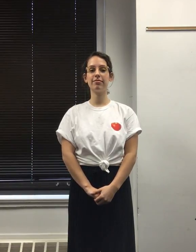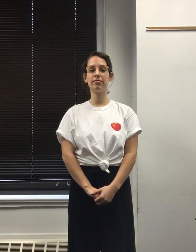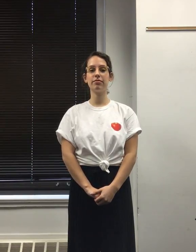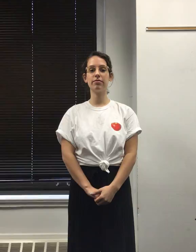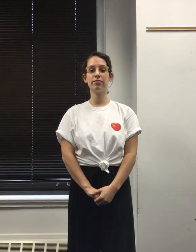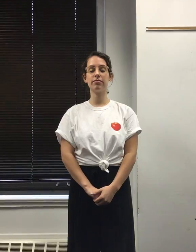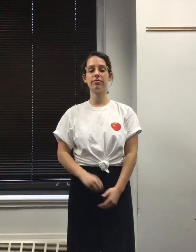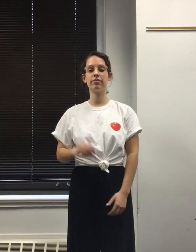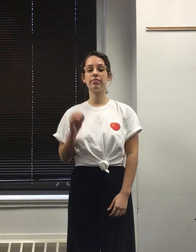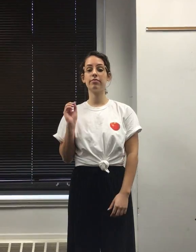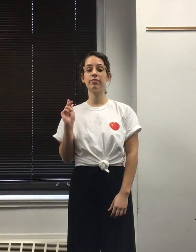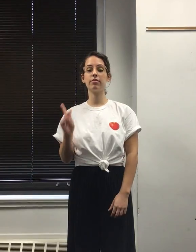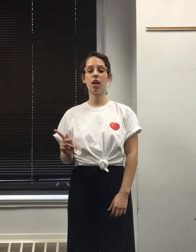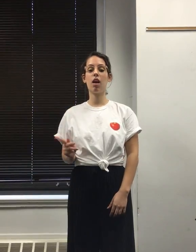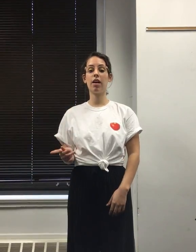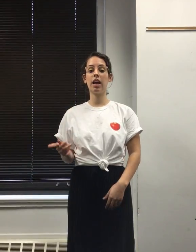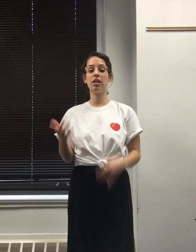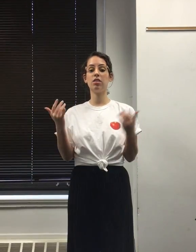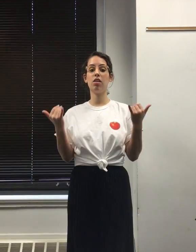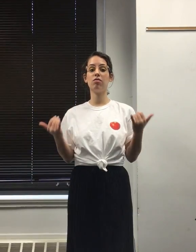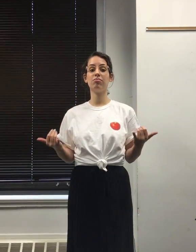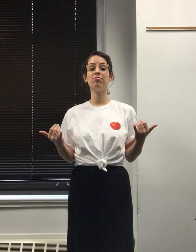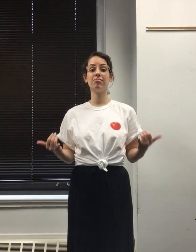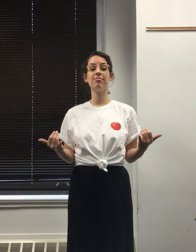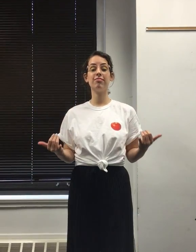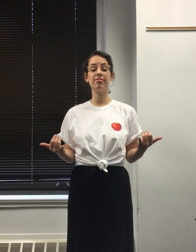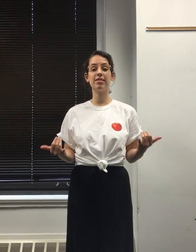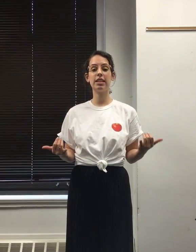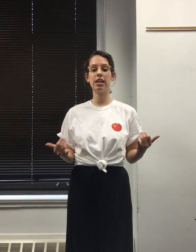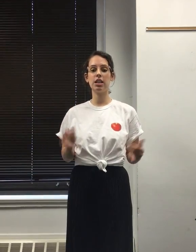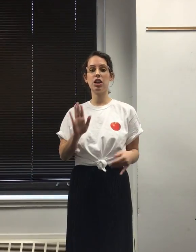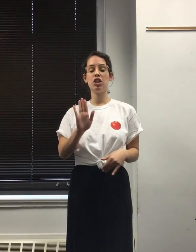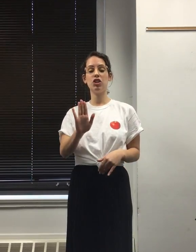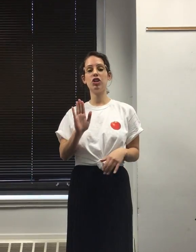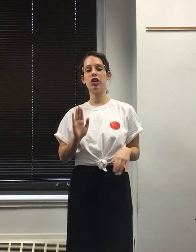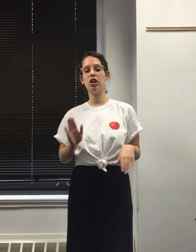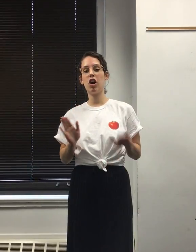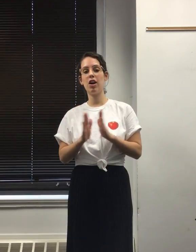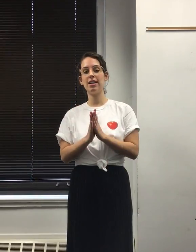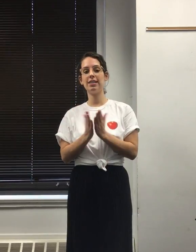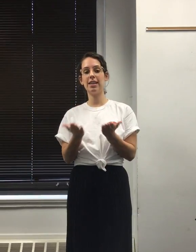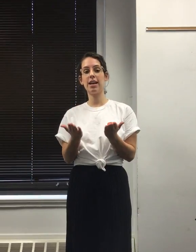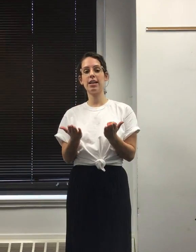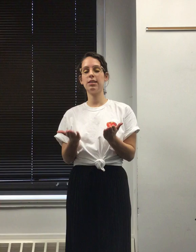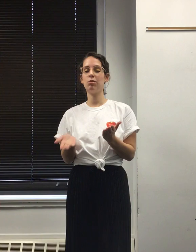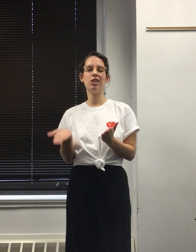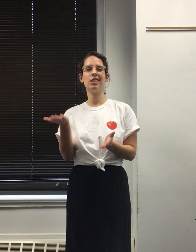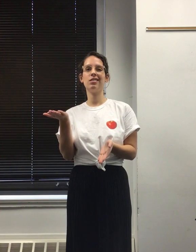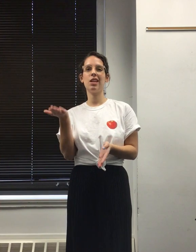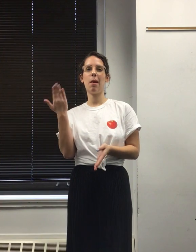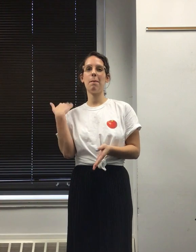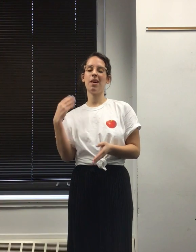Okay, today, in your text for the last few days, you started to read the information in a section